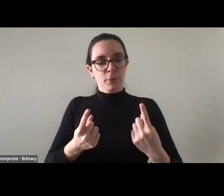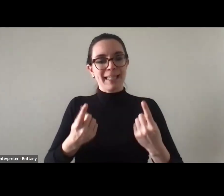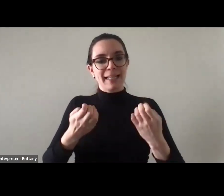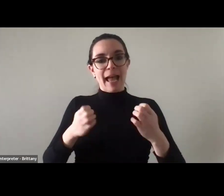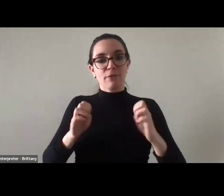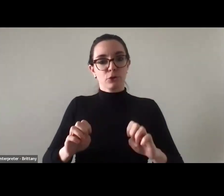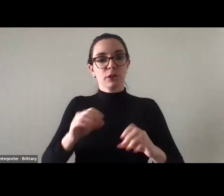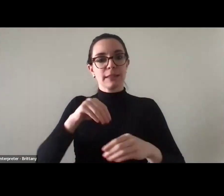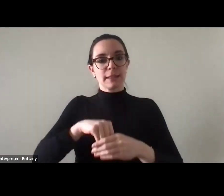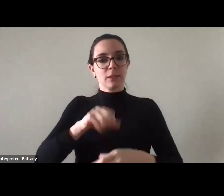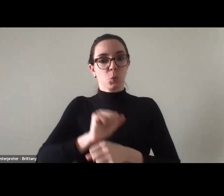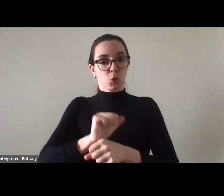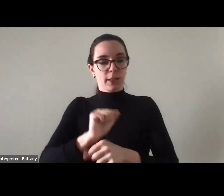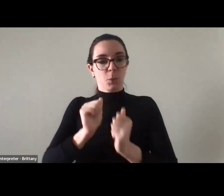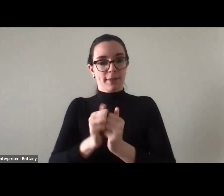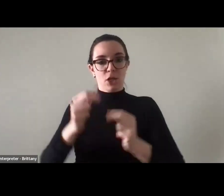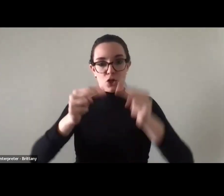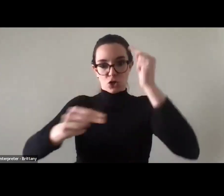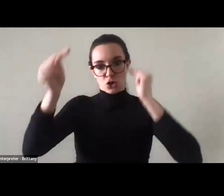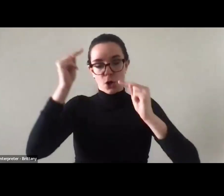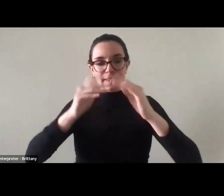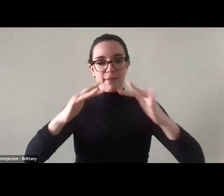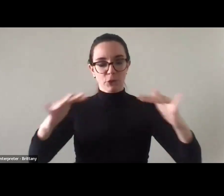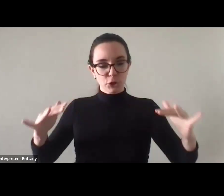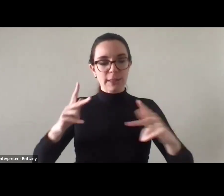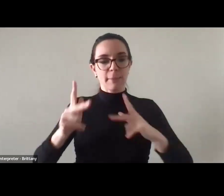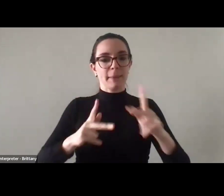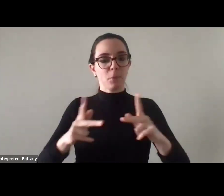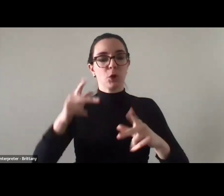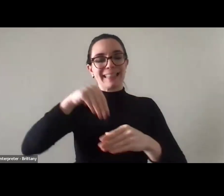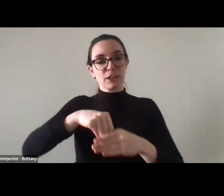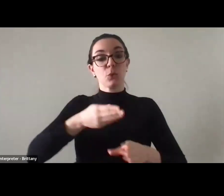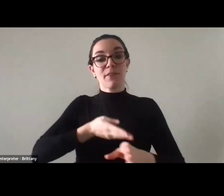working neurodivergent people into the field of education?